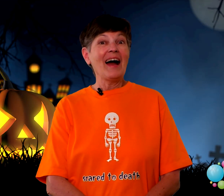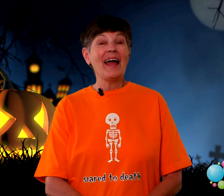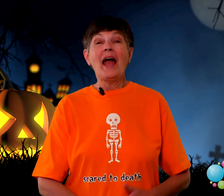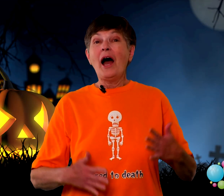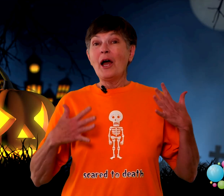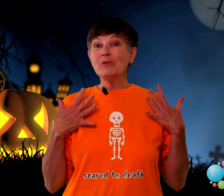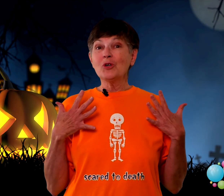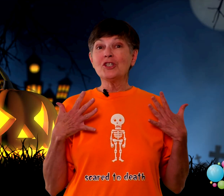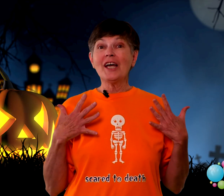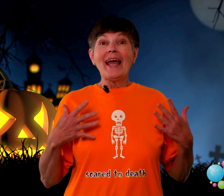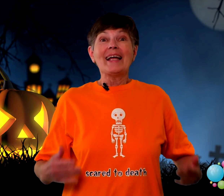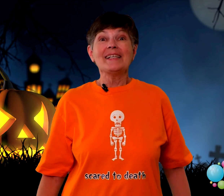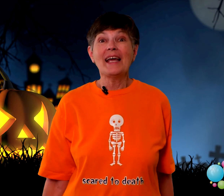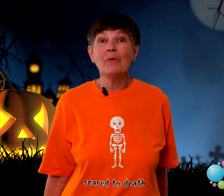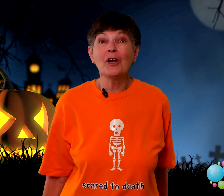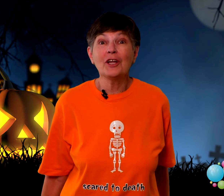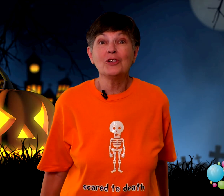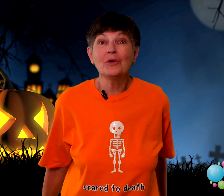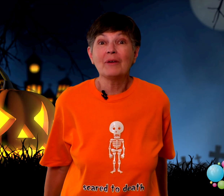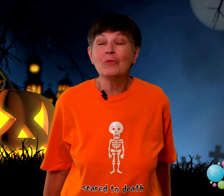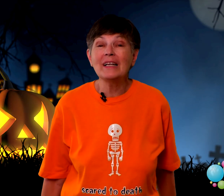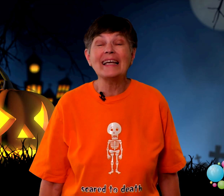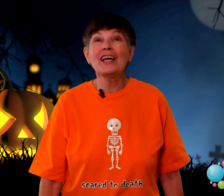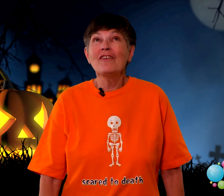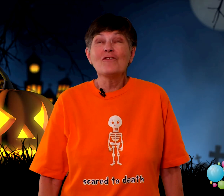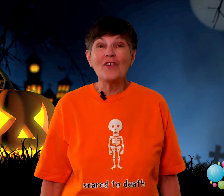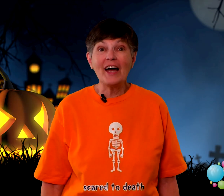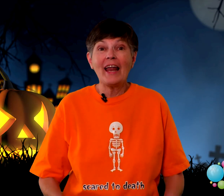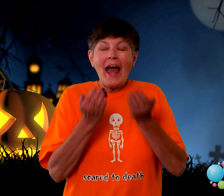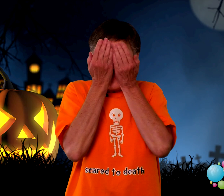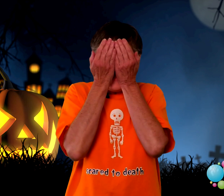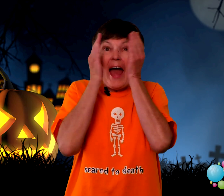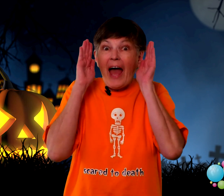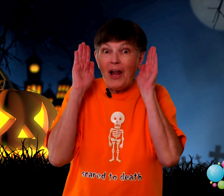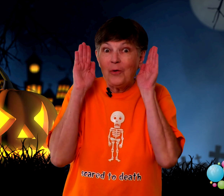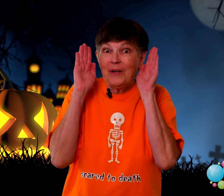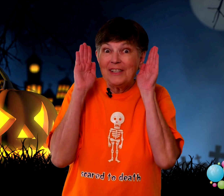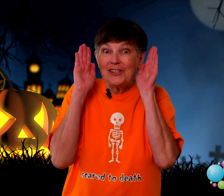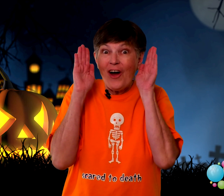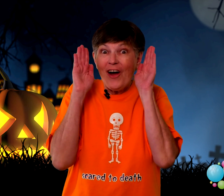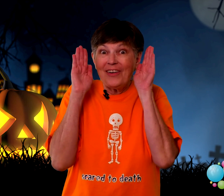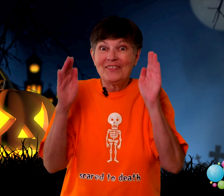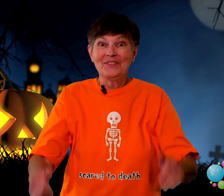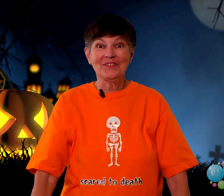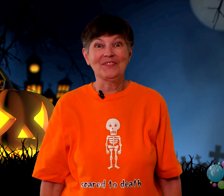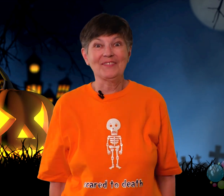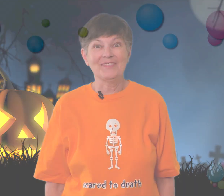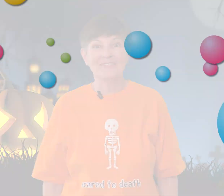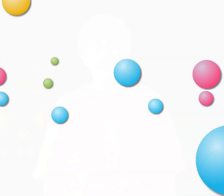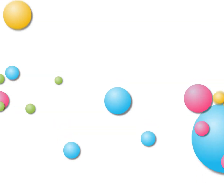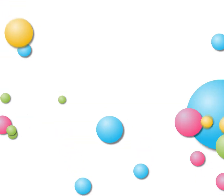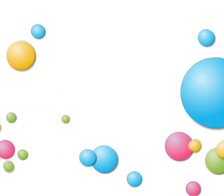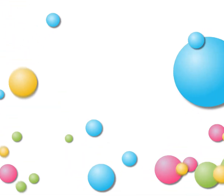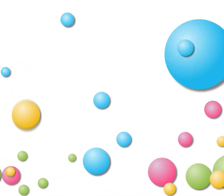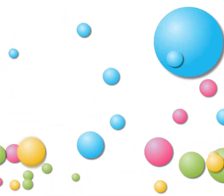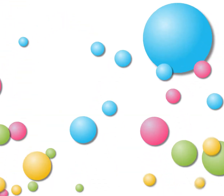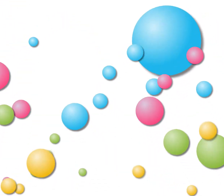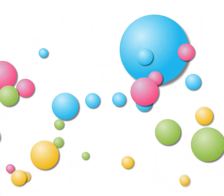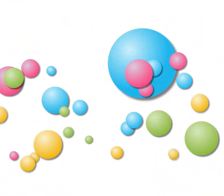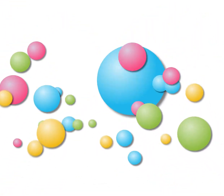Hi, I'm Georgia, and today we're going to do a really fun Halloween song. We play along, come on